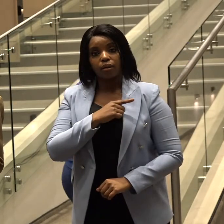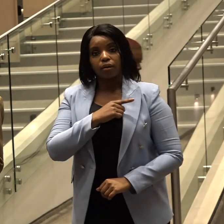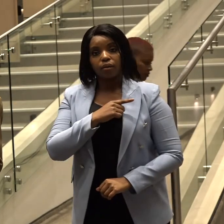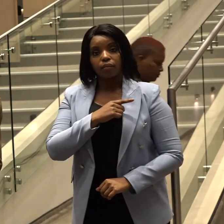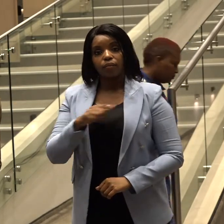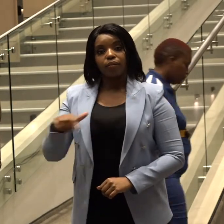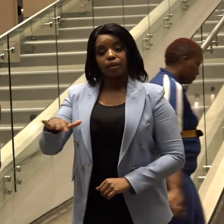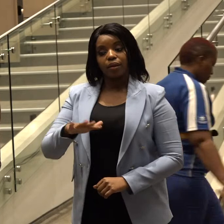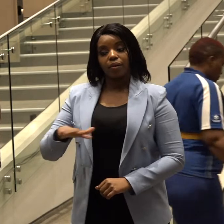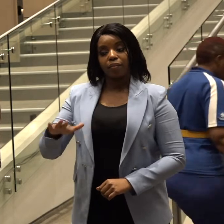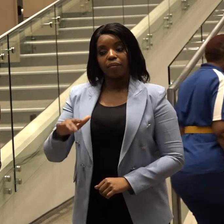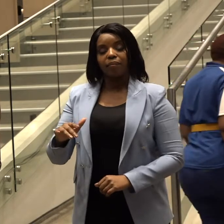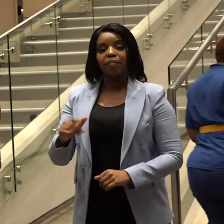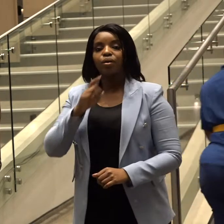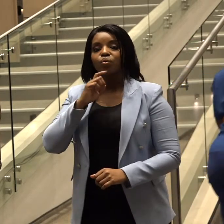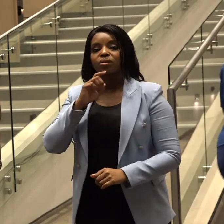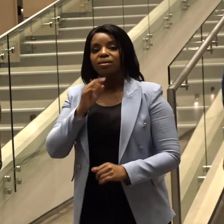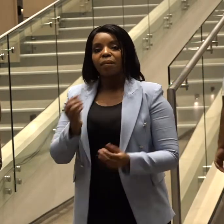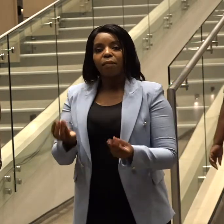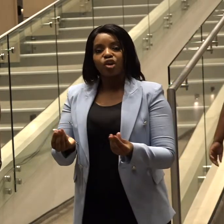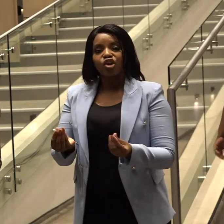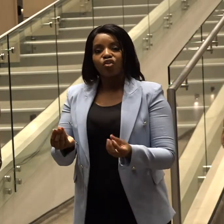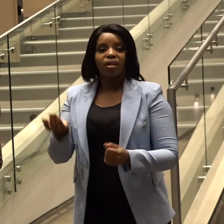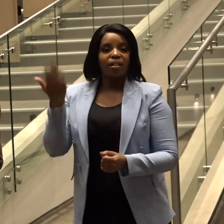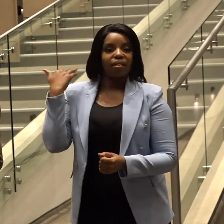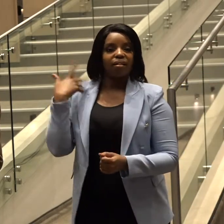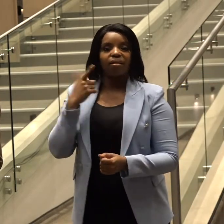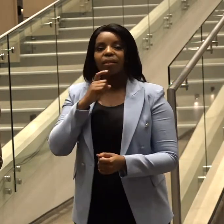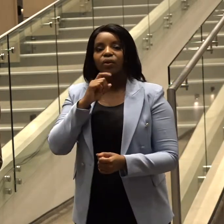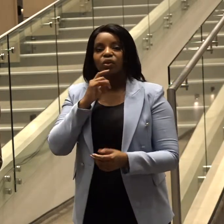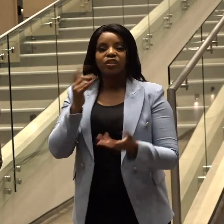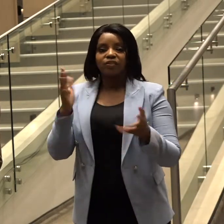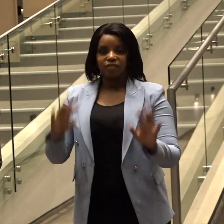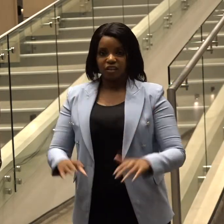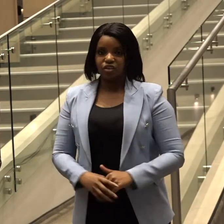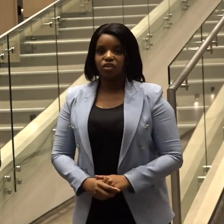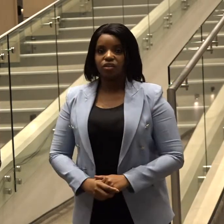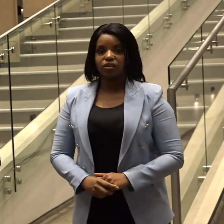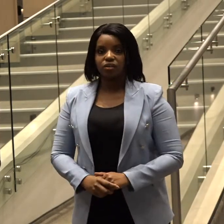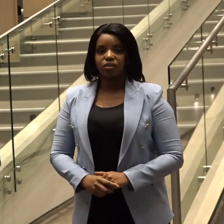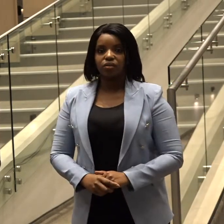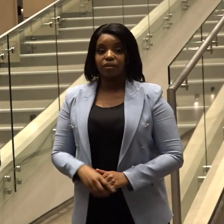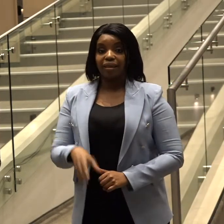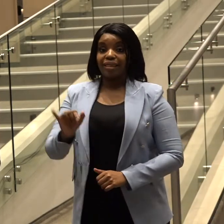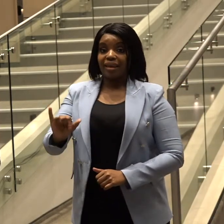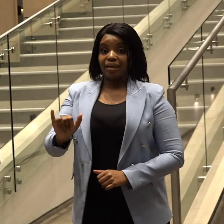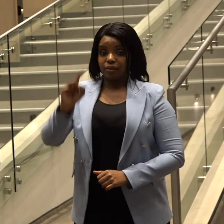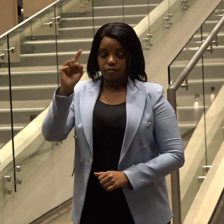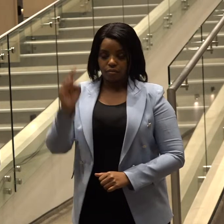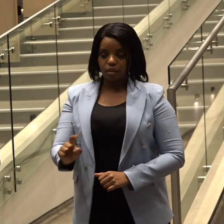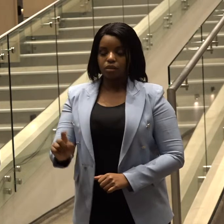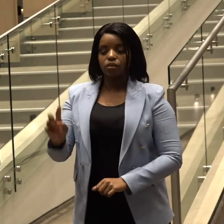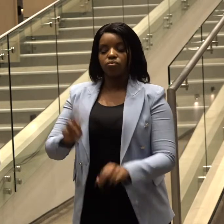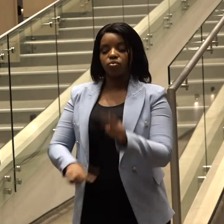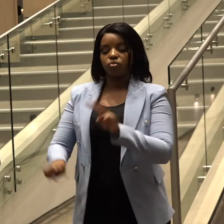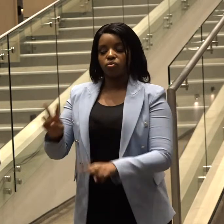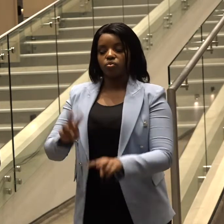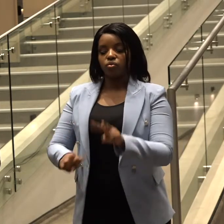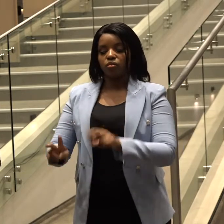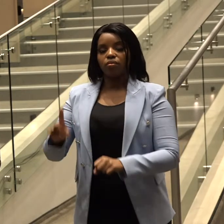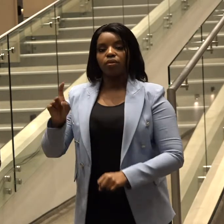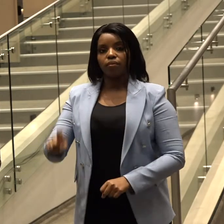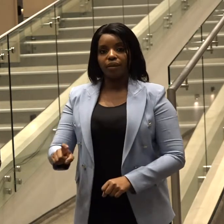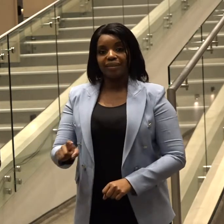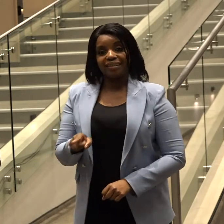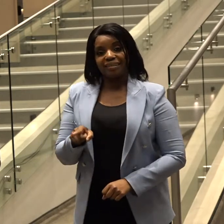pre-used material that is there so you must take care of that is one of those